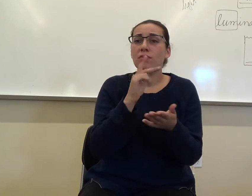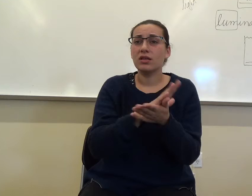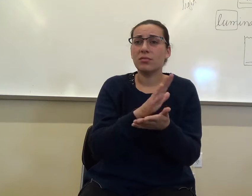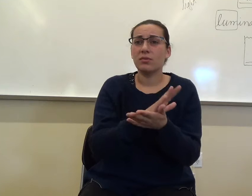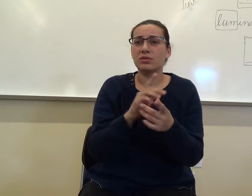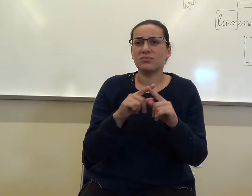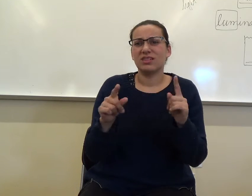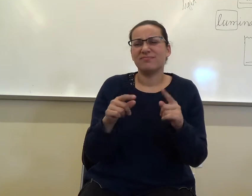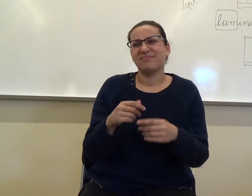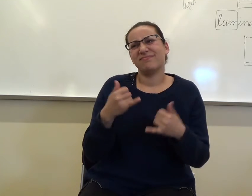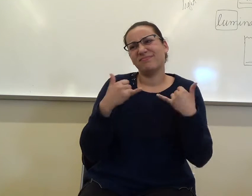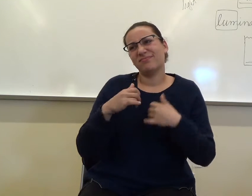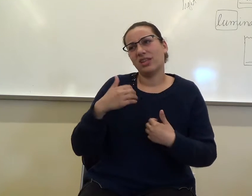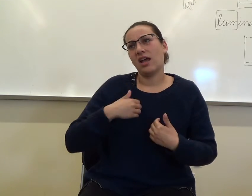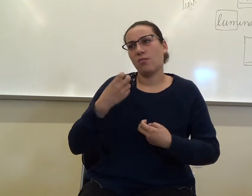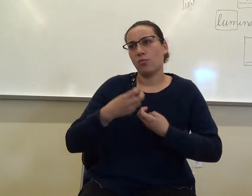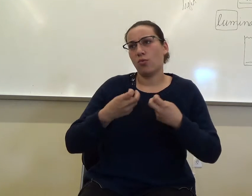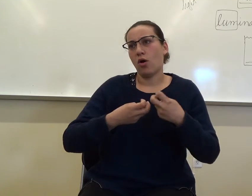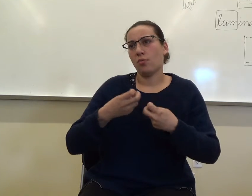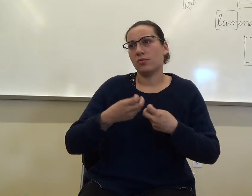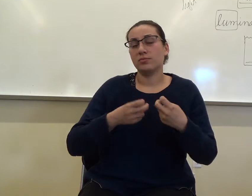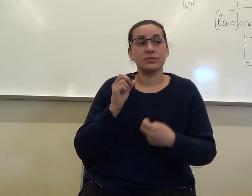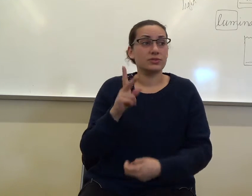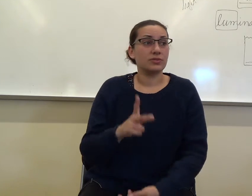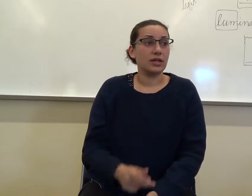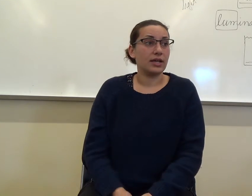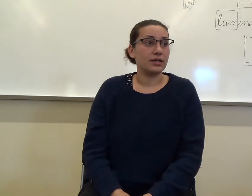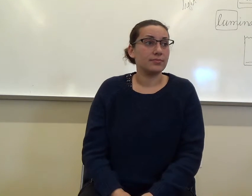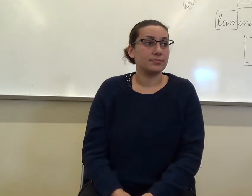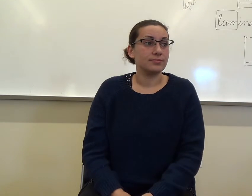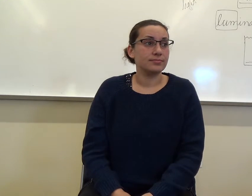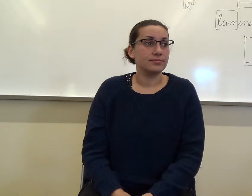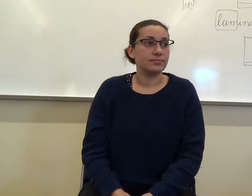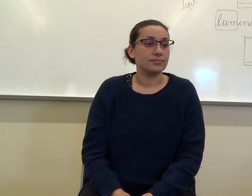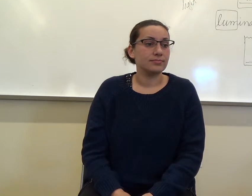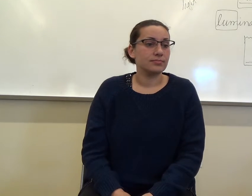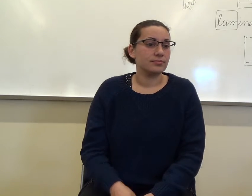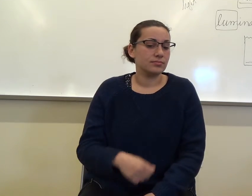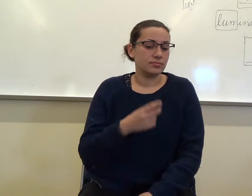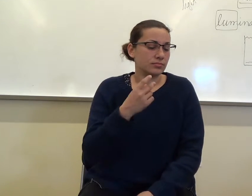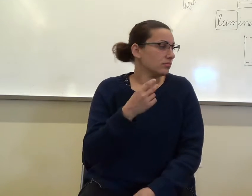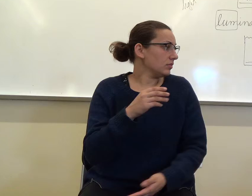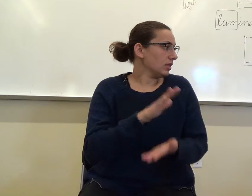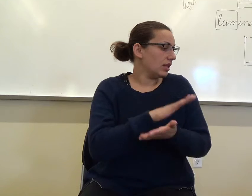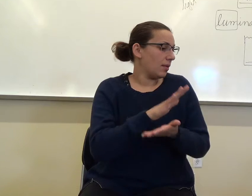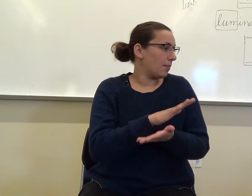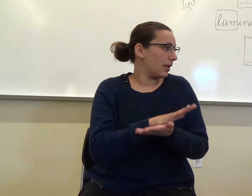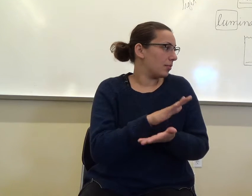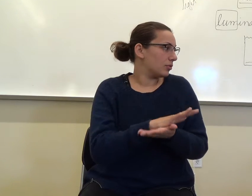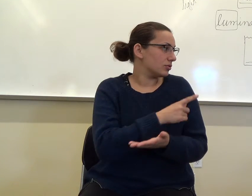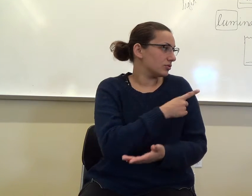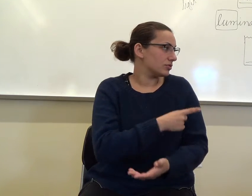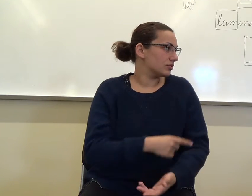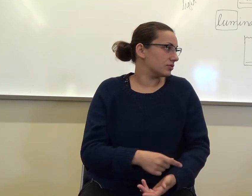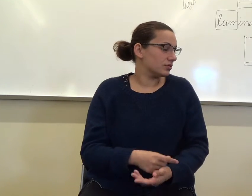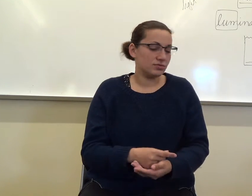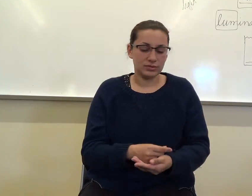Okay, so let me see if there's anything else. Let me get these people's papers back into the right. This is